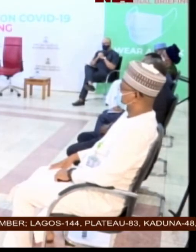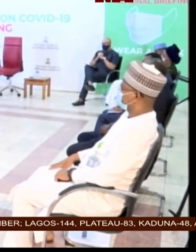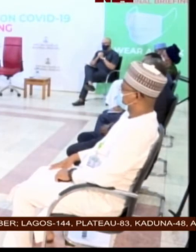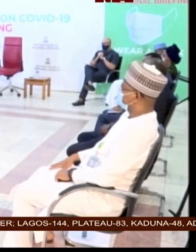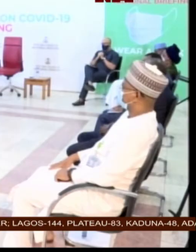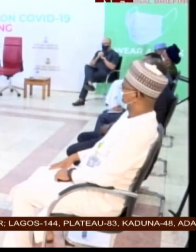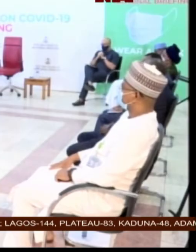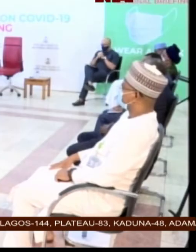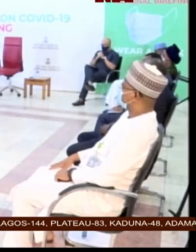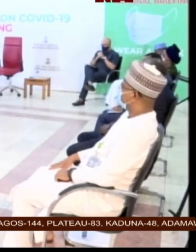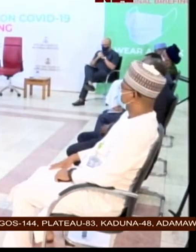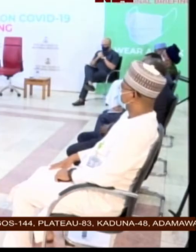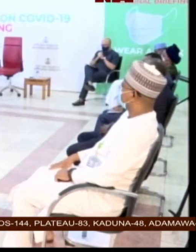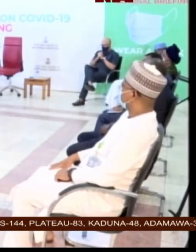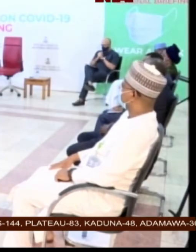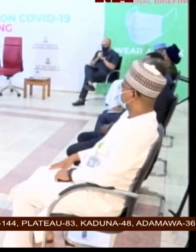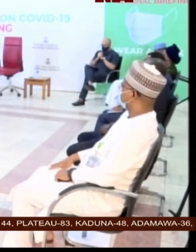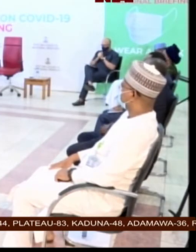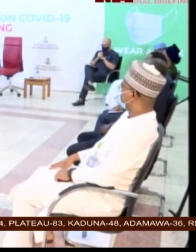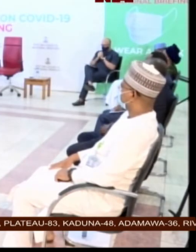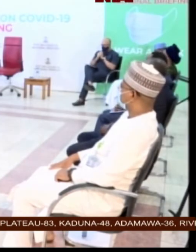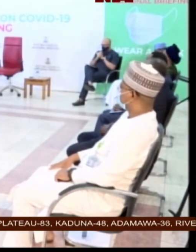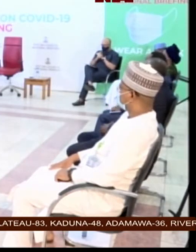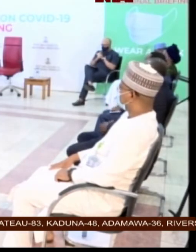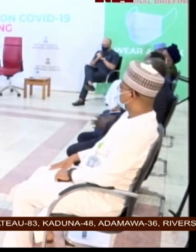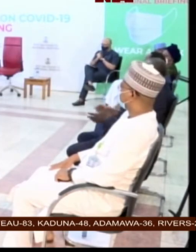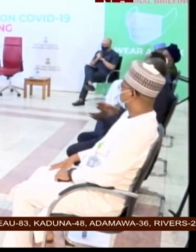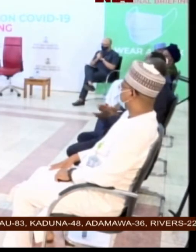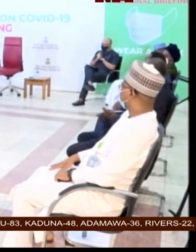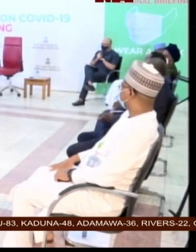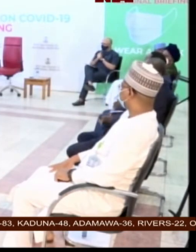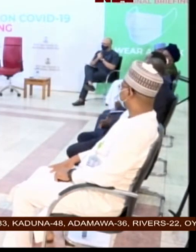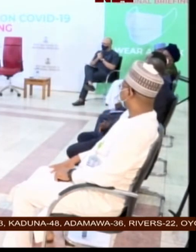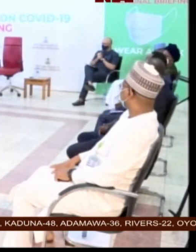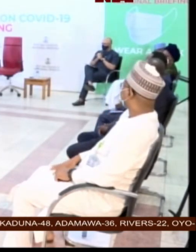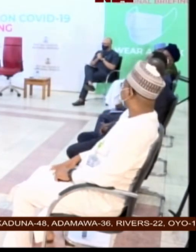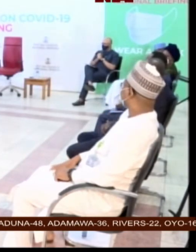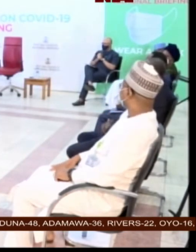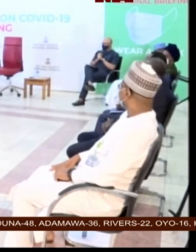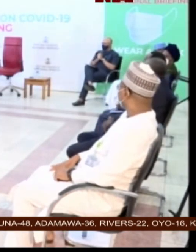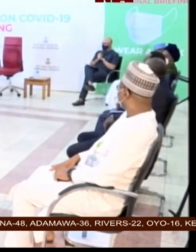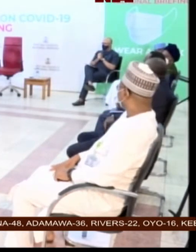this pandemic. Thank you and have a good evening.